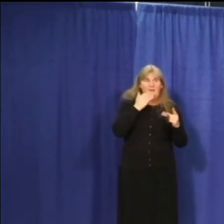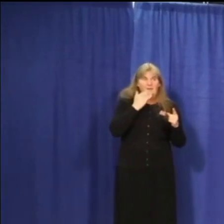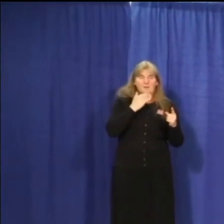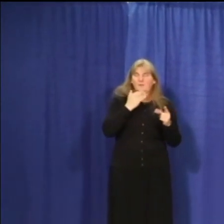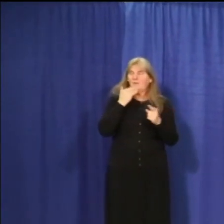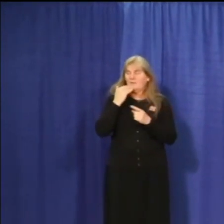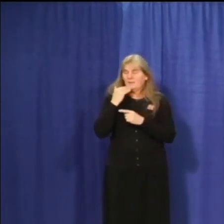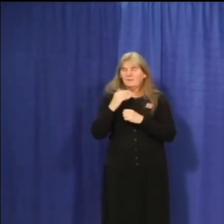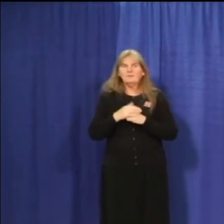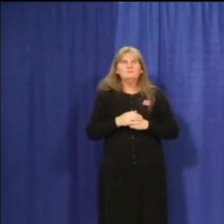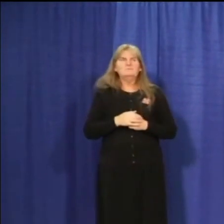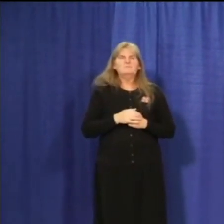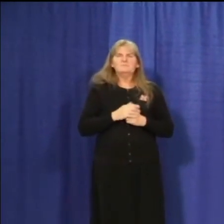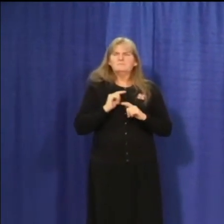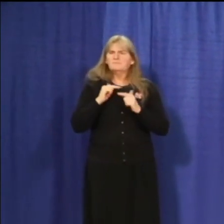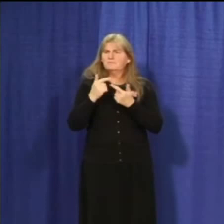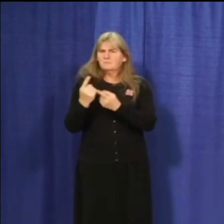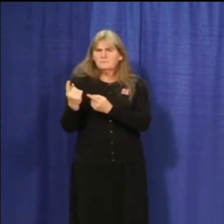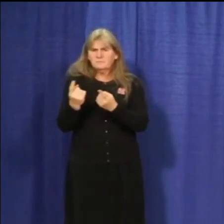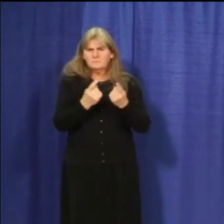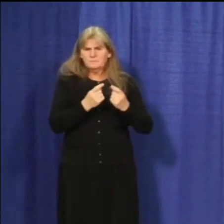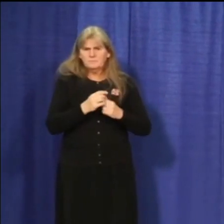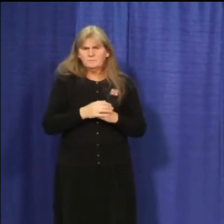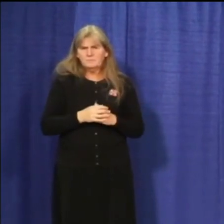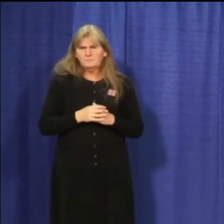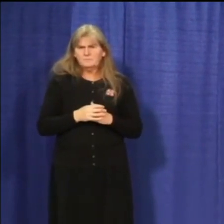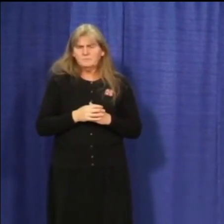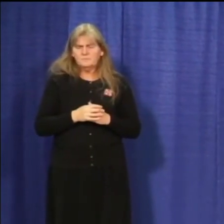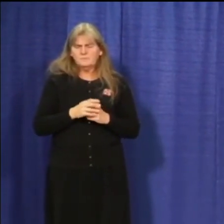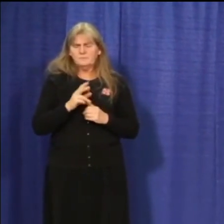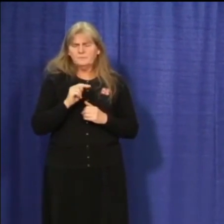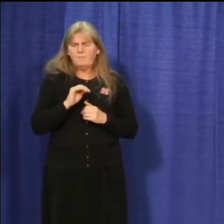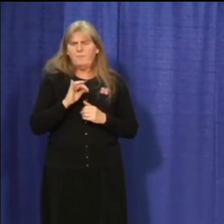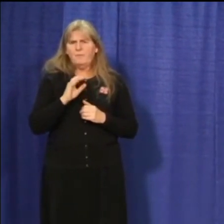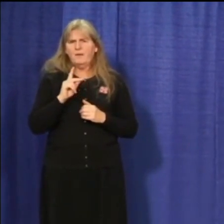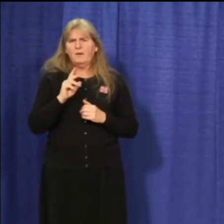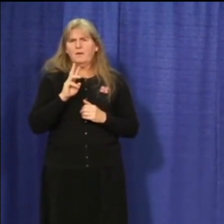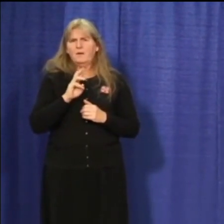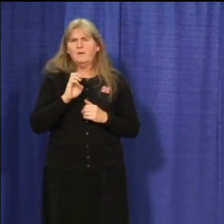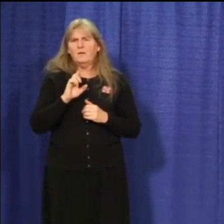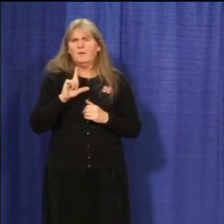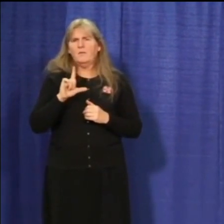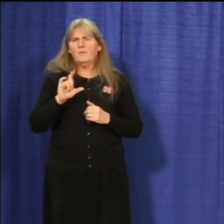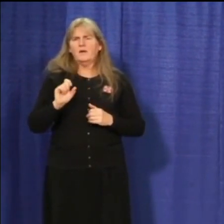Thank you, Premier Silver. We'll move now to the phone lines, and we'll begin with Nick Wells.